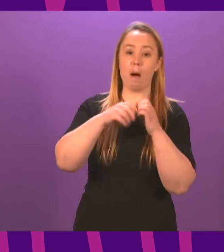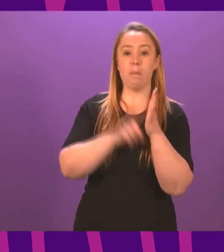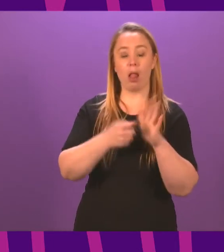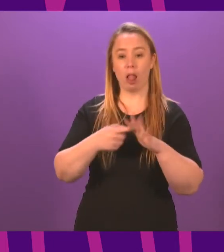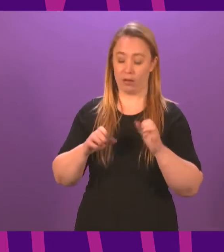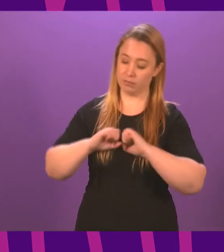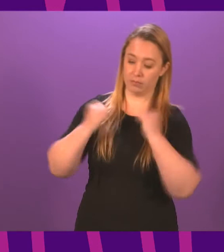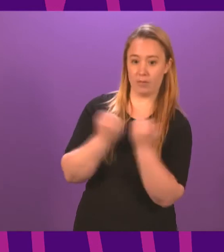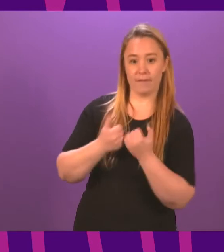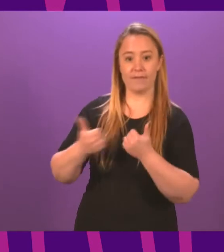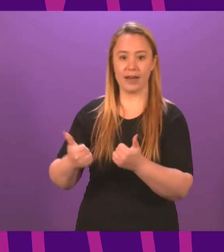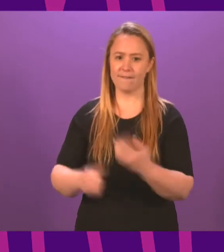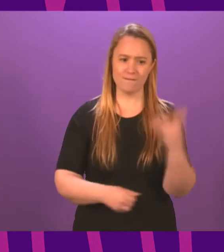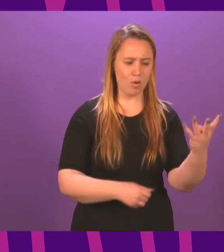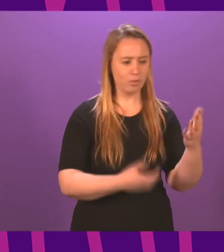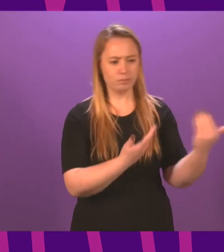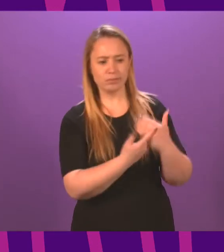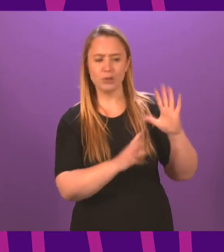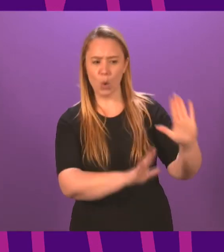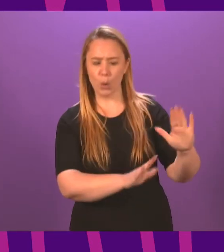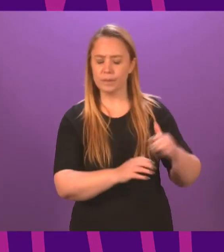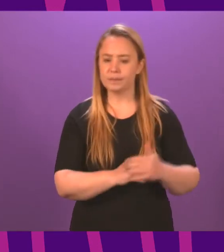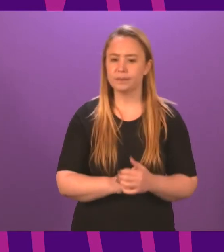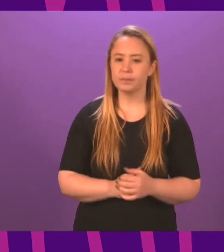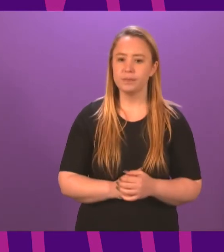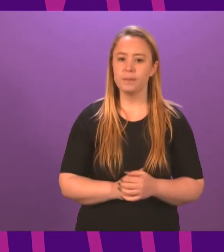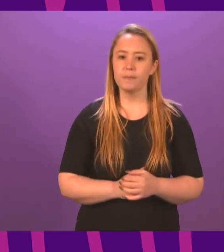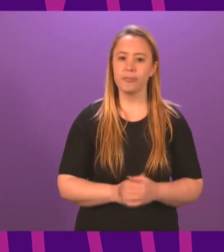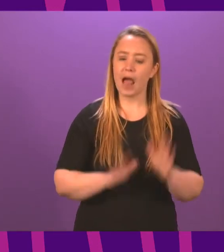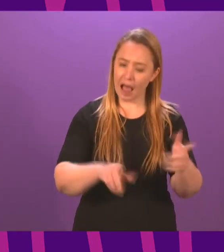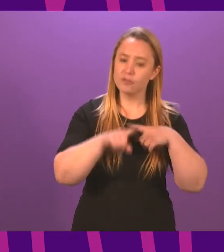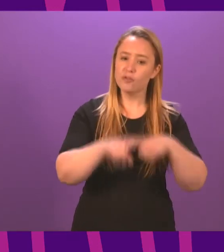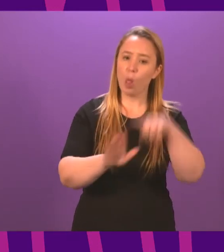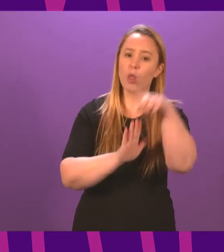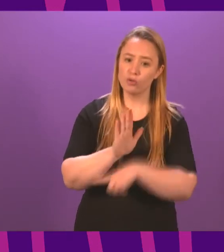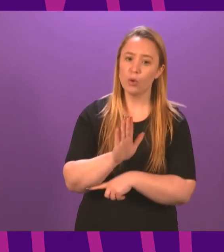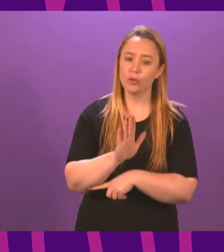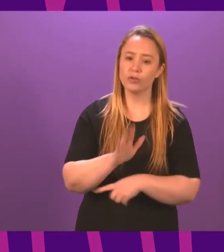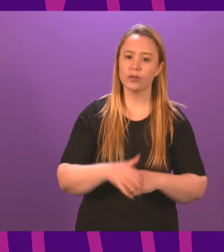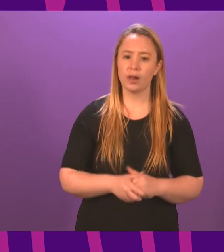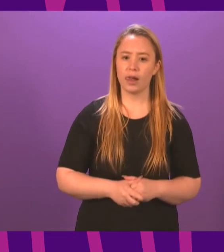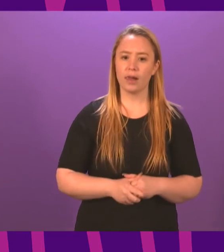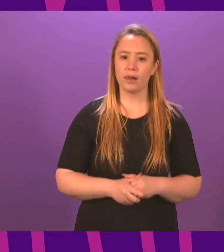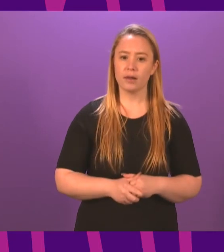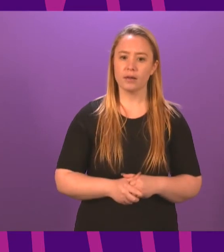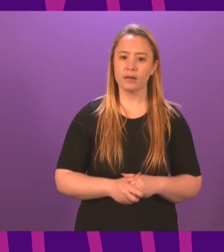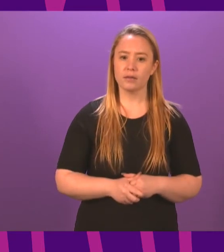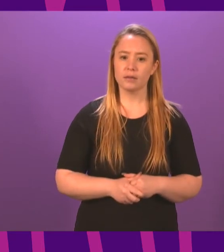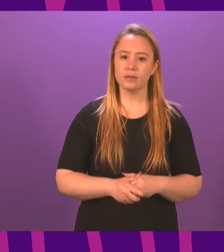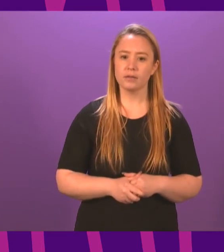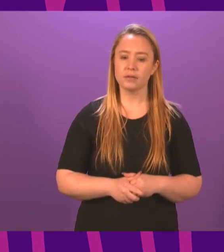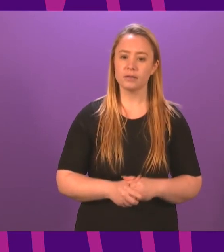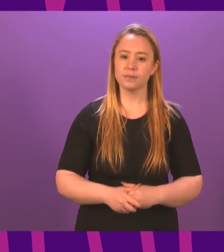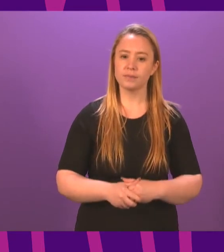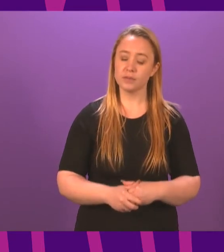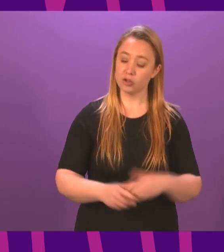life. No, we've only got 4 minutes. And it's the only way we'll get out of this level is by following the rules. When you go